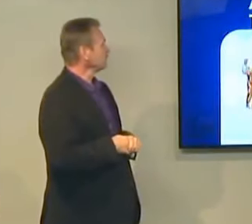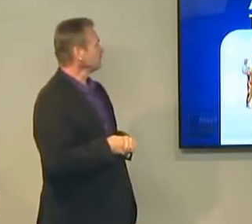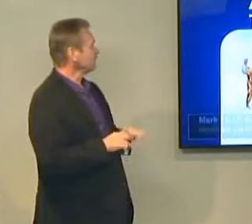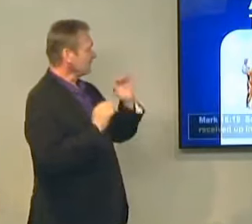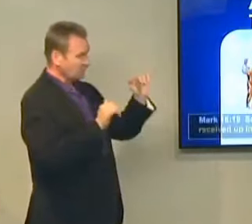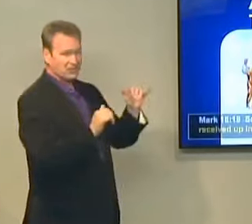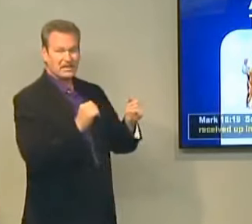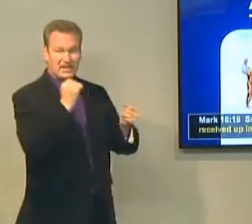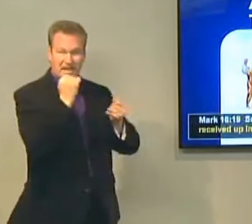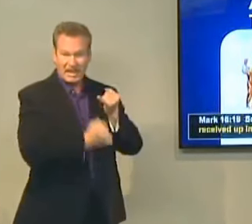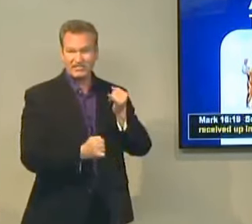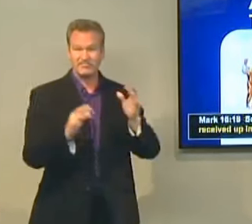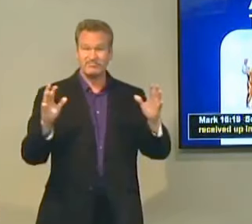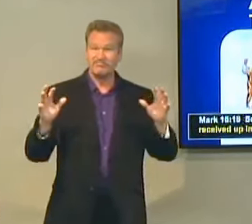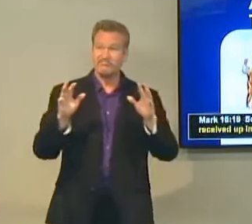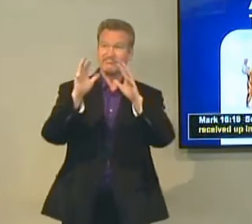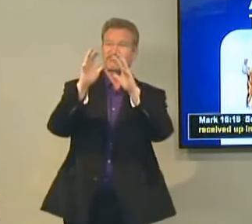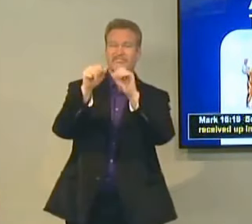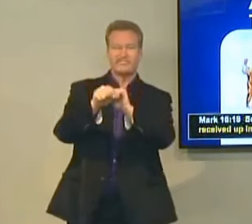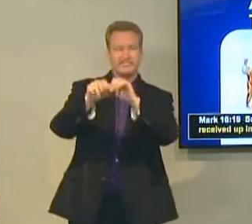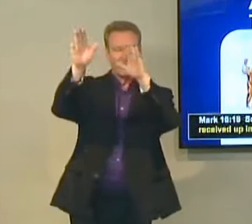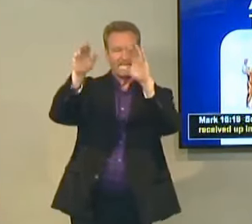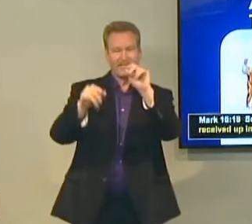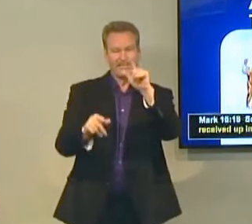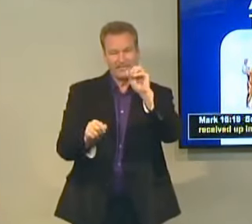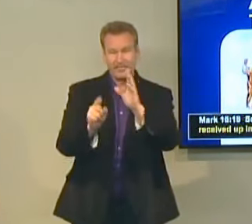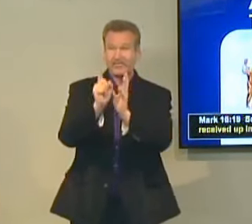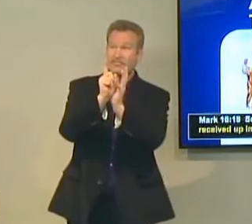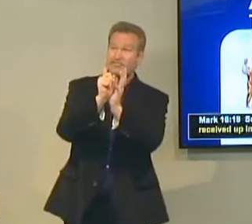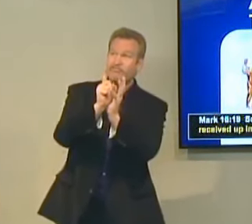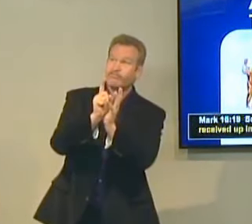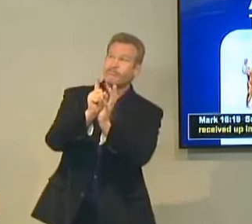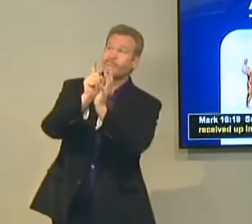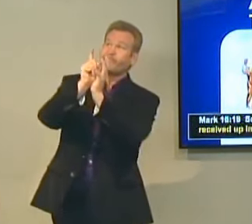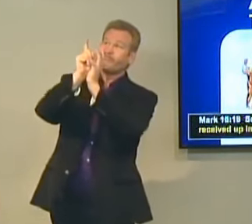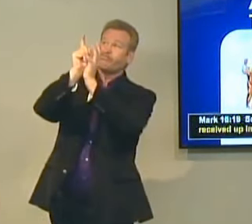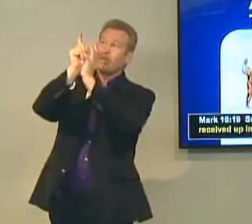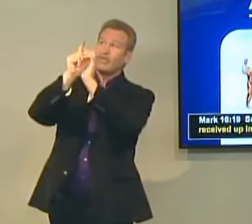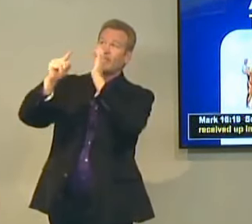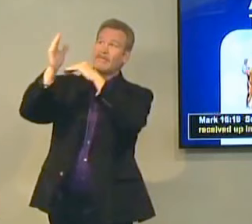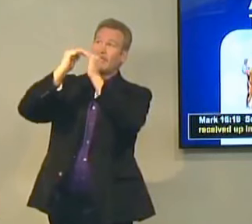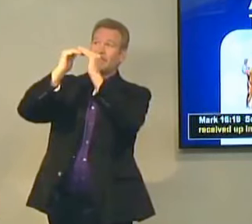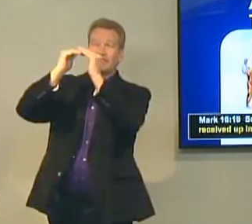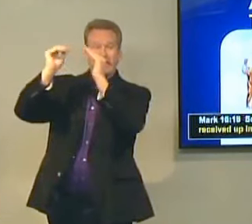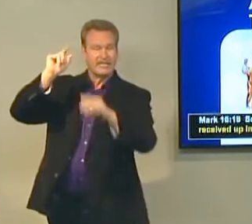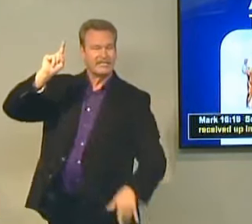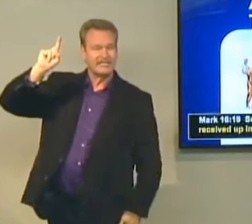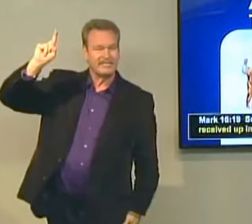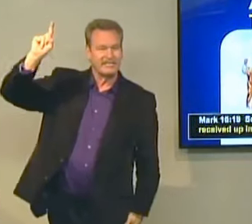Only one. Who could do so. And then. The last. Appearance. Is when Jesus ascended. Into heaven.